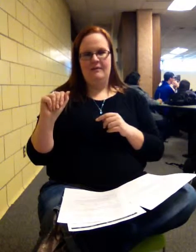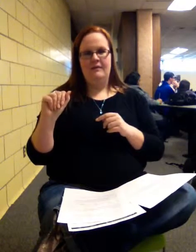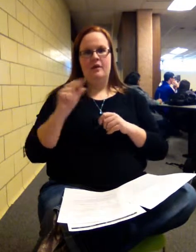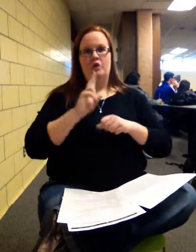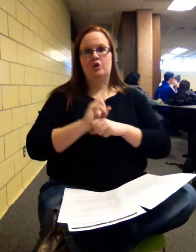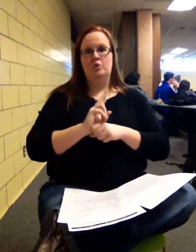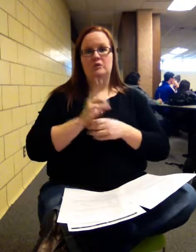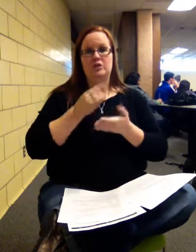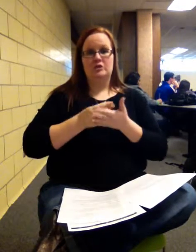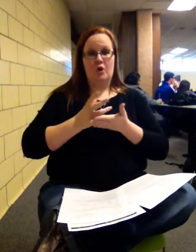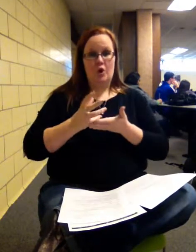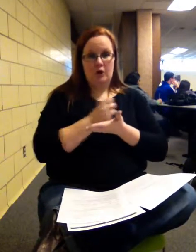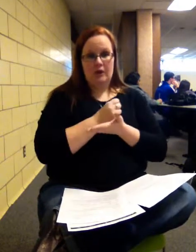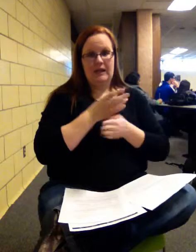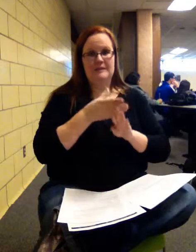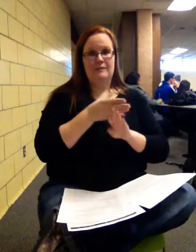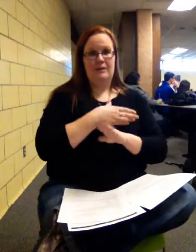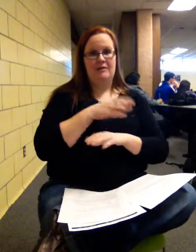uses earnings before tax